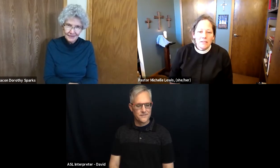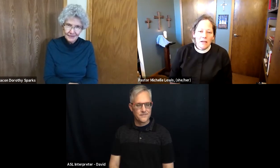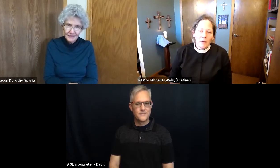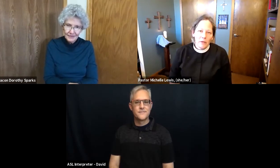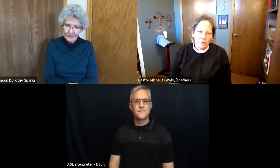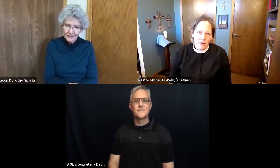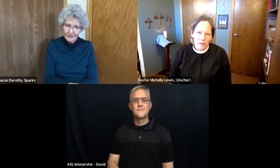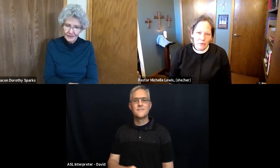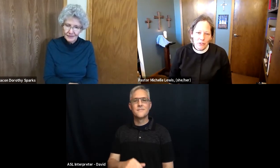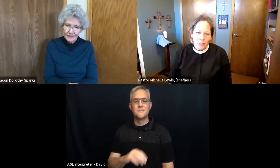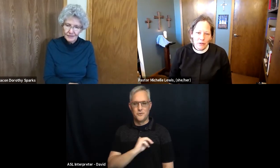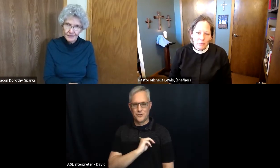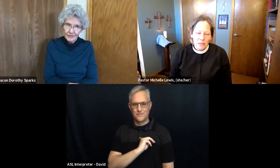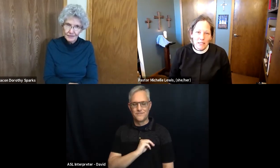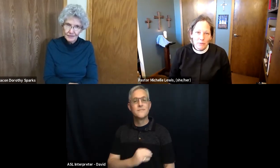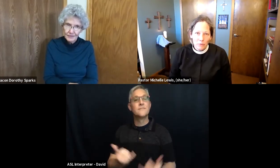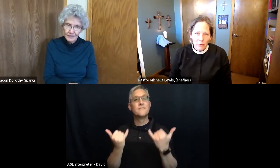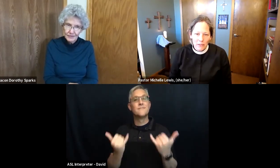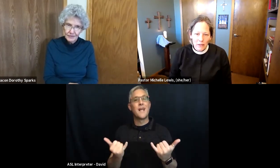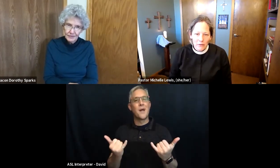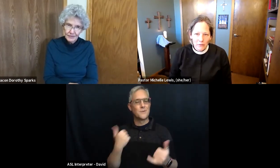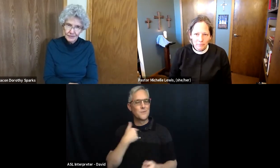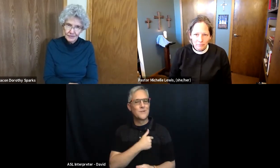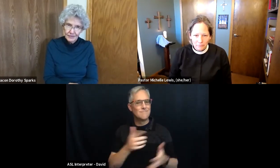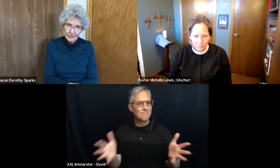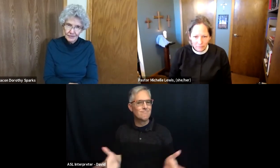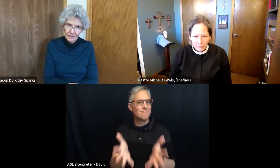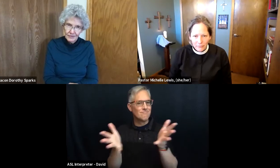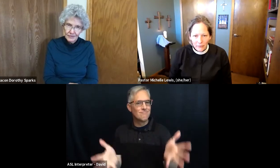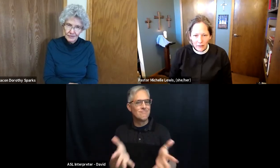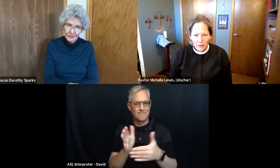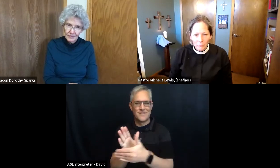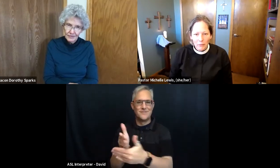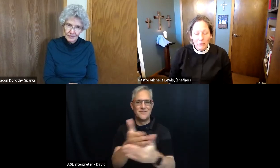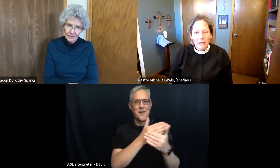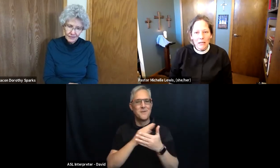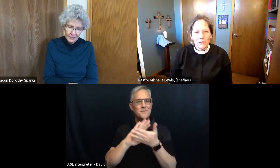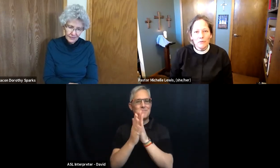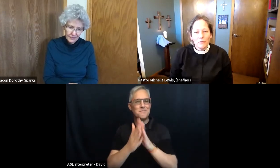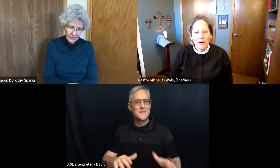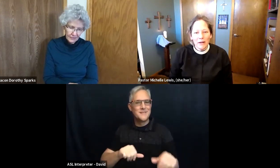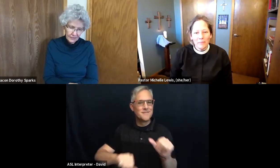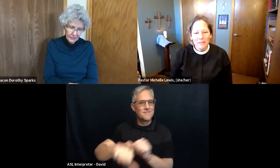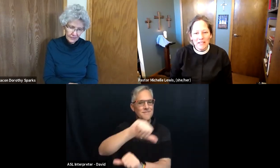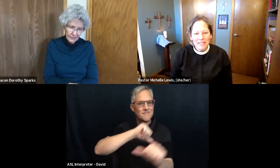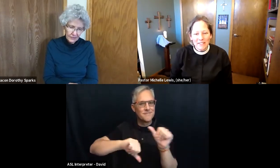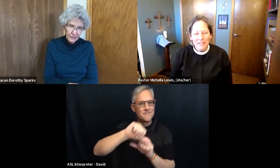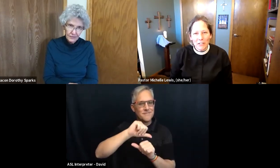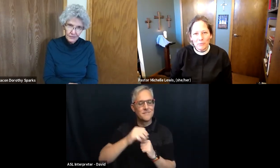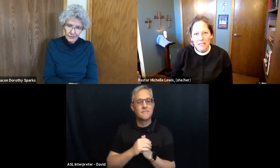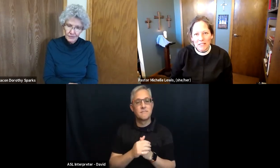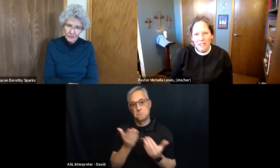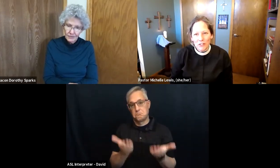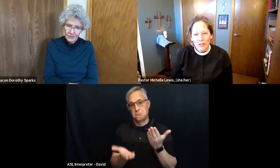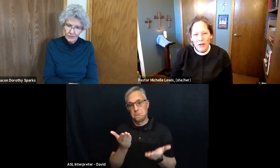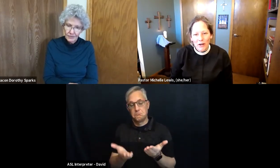At this time, we invite you to share the peace with one another. It might mean that you need to send a